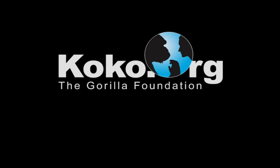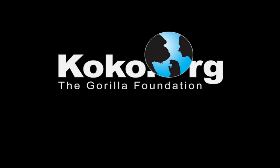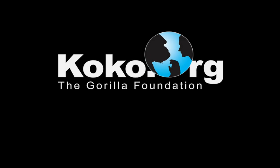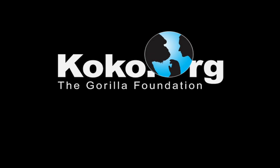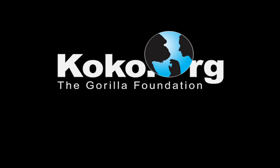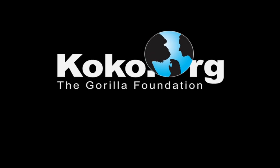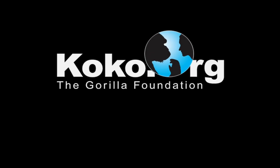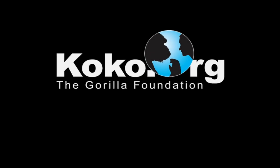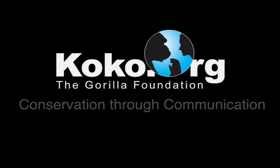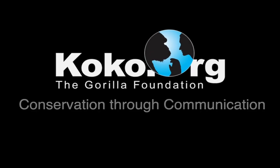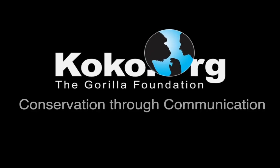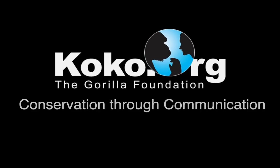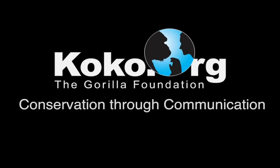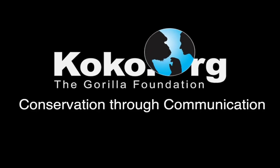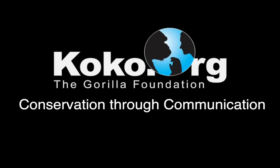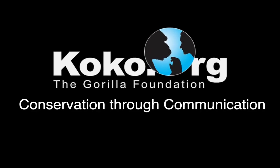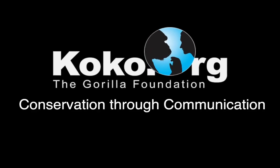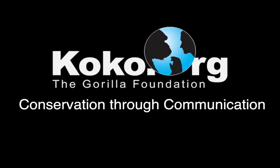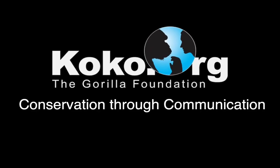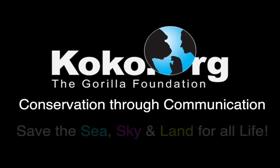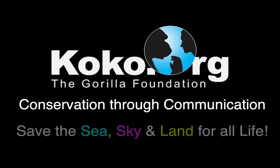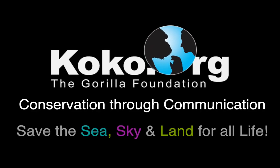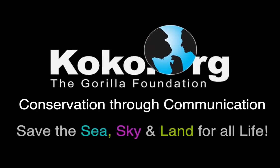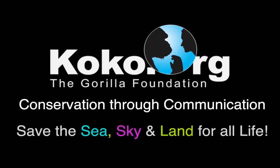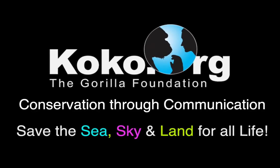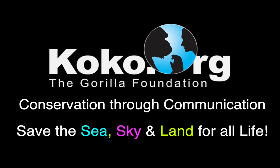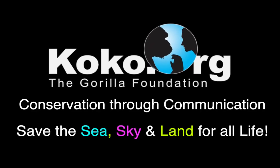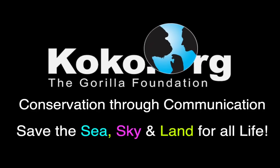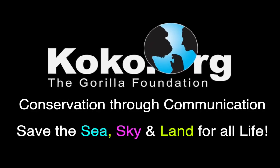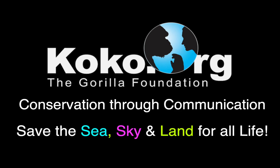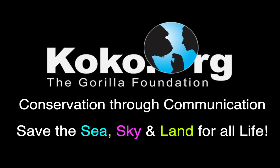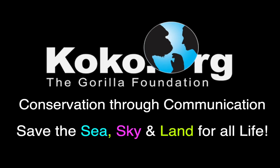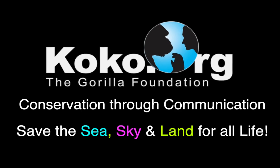save the land, we got to save the sea,